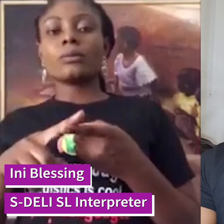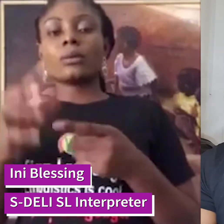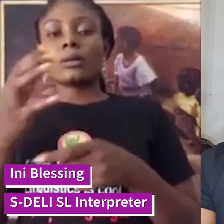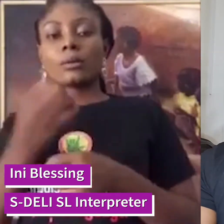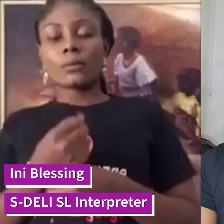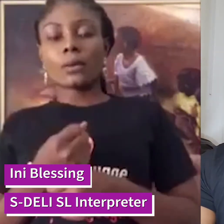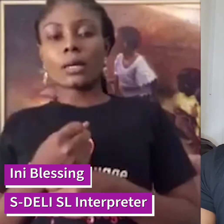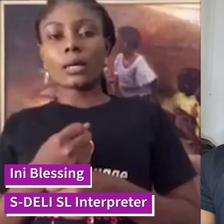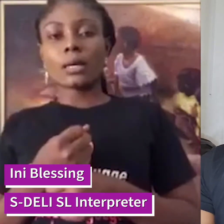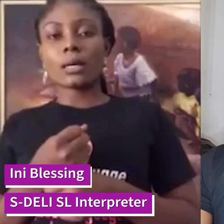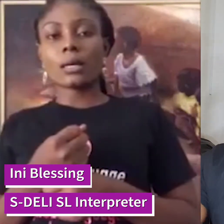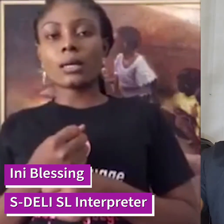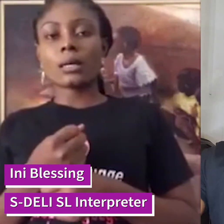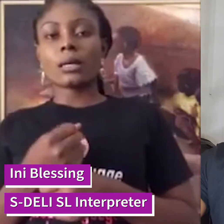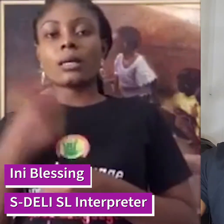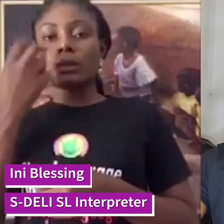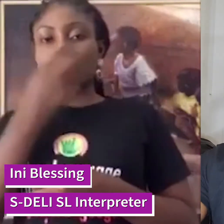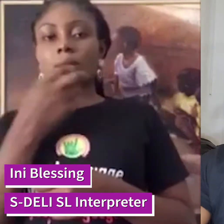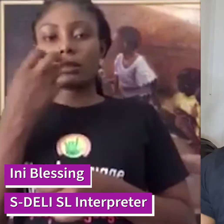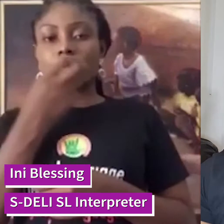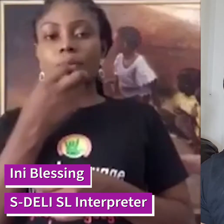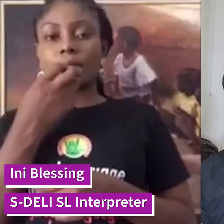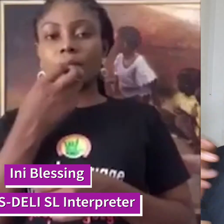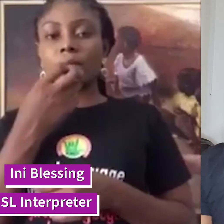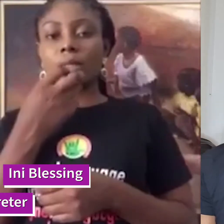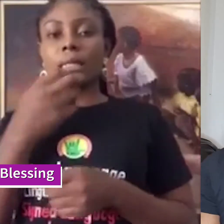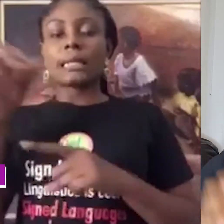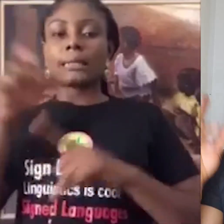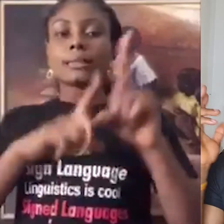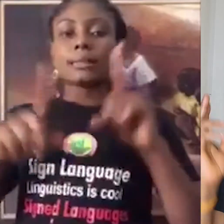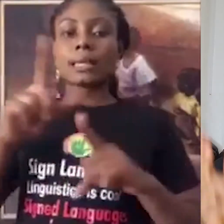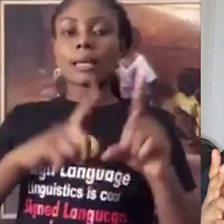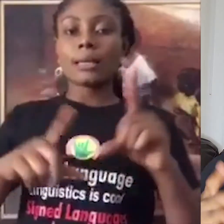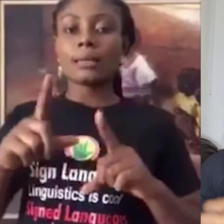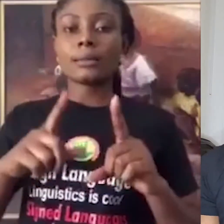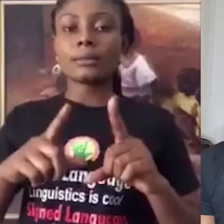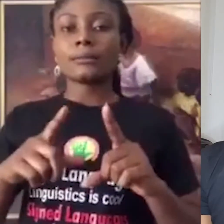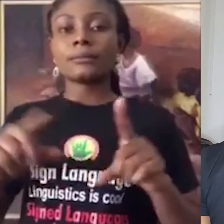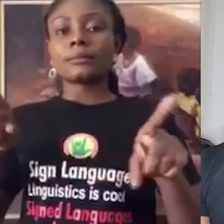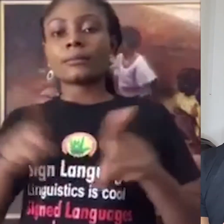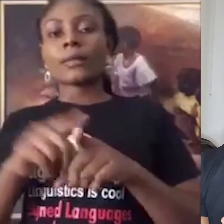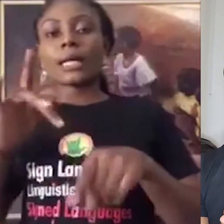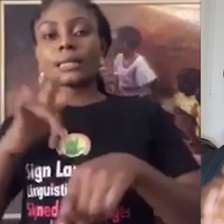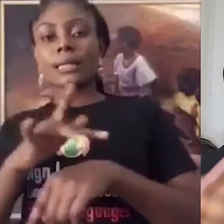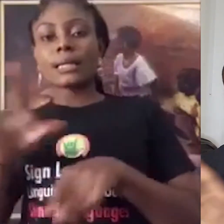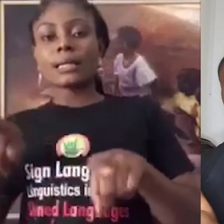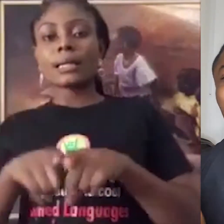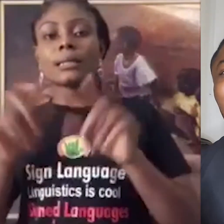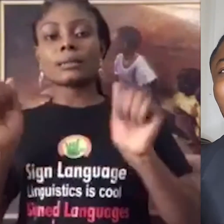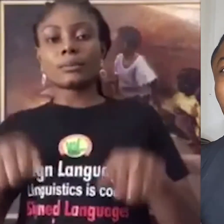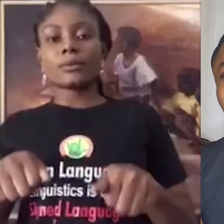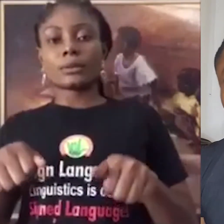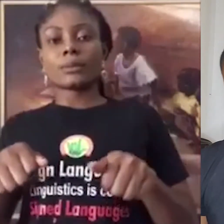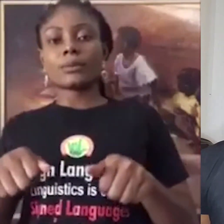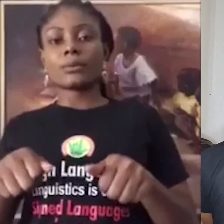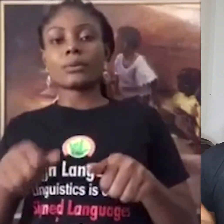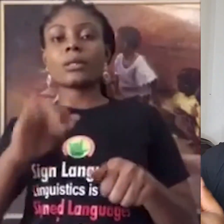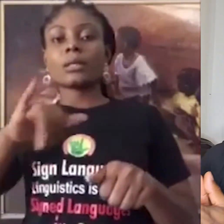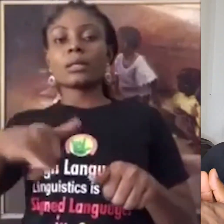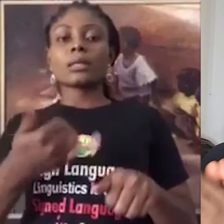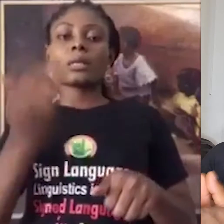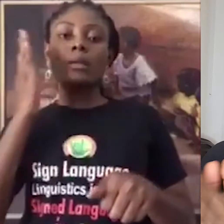to acquire quote unquote speech sign as early as